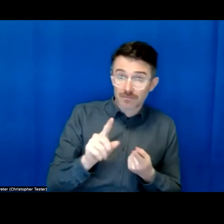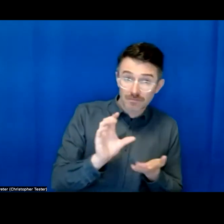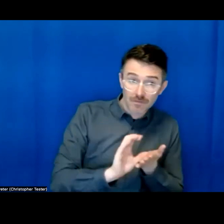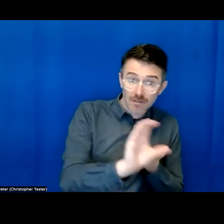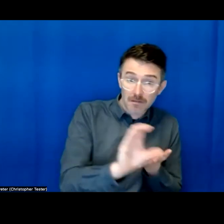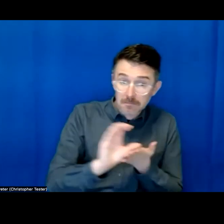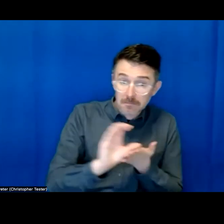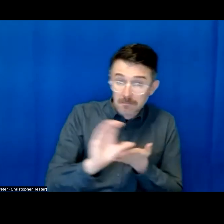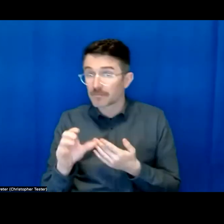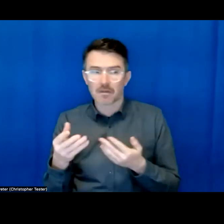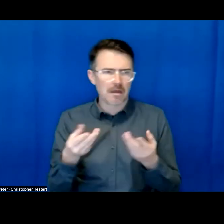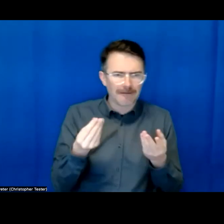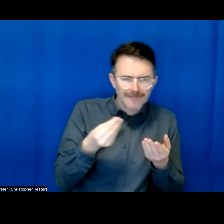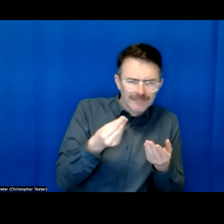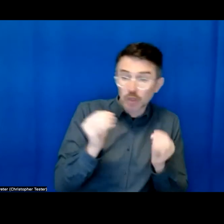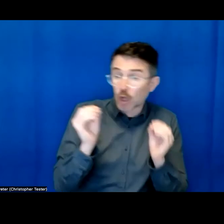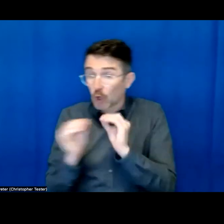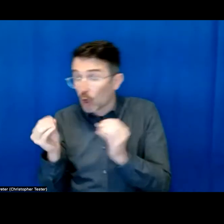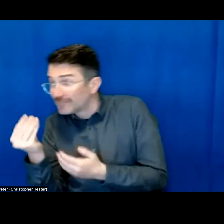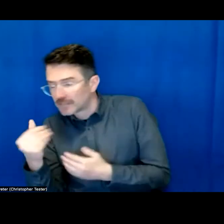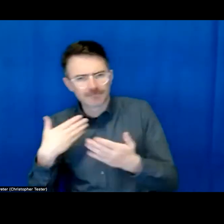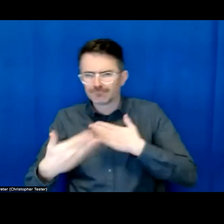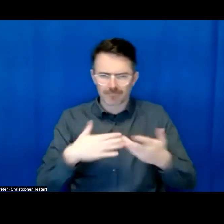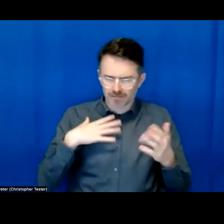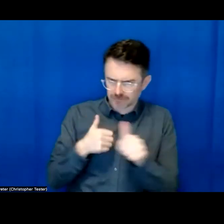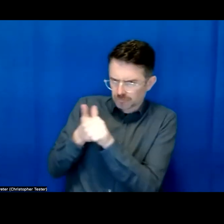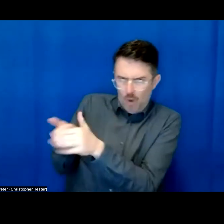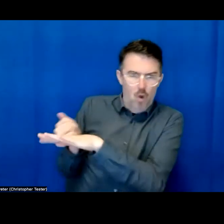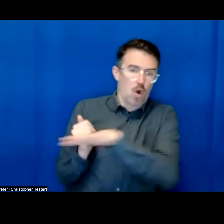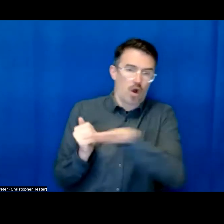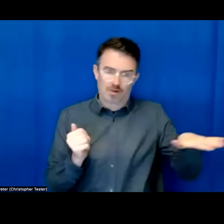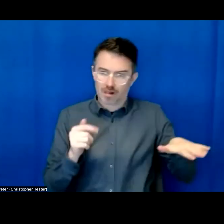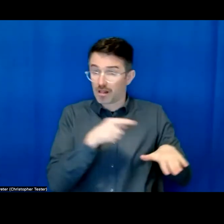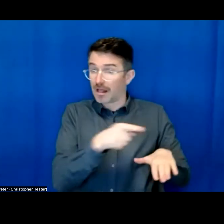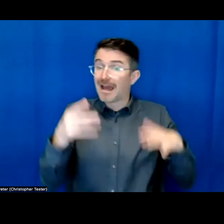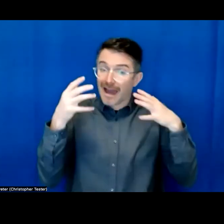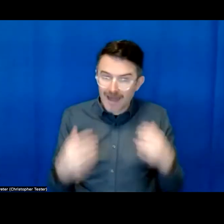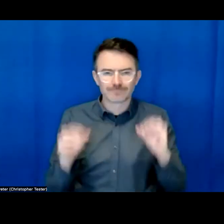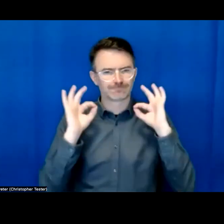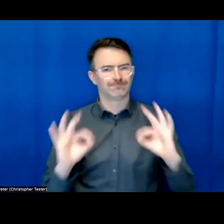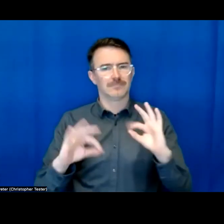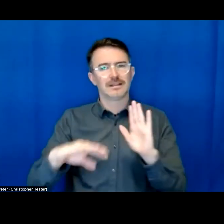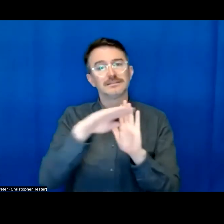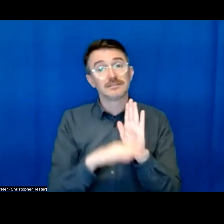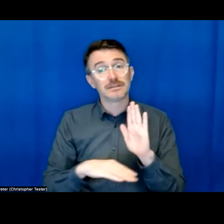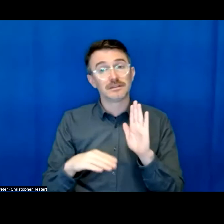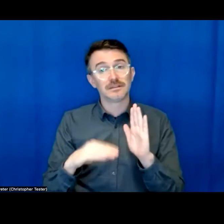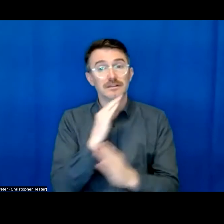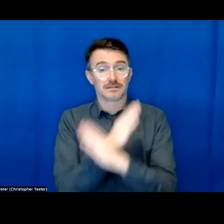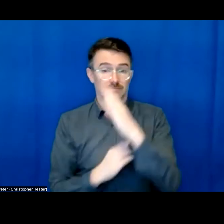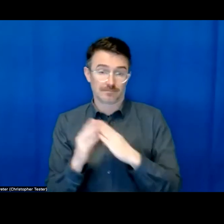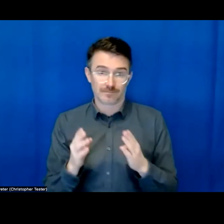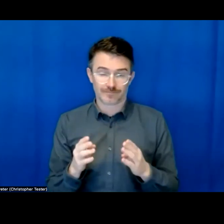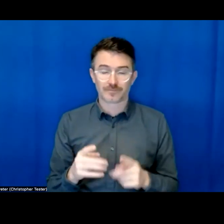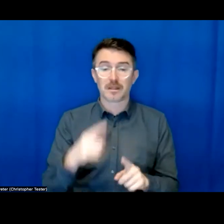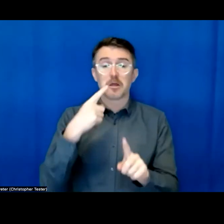improving disability inclusive data collection and disaggregation, and by formalizing disability inclusion training for